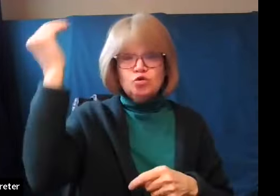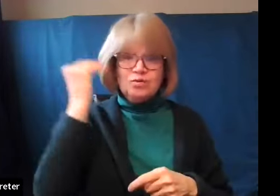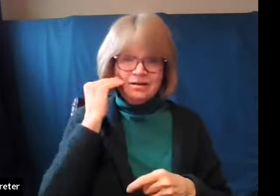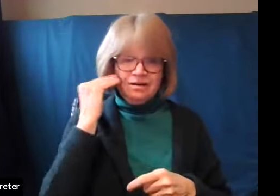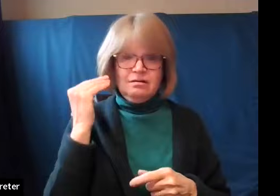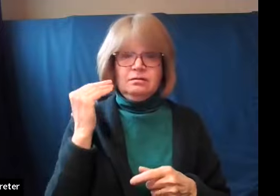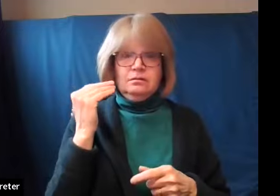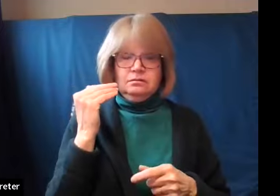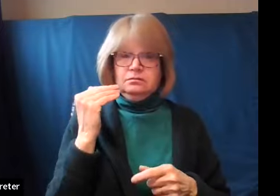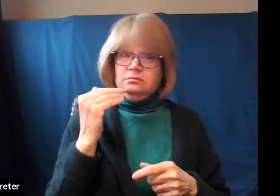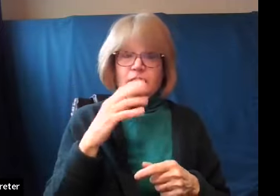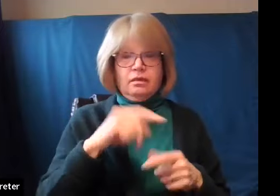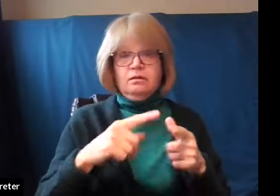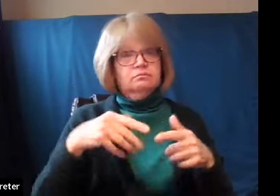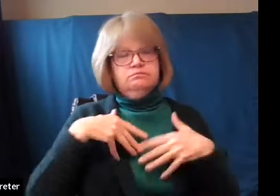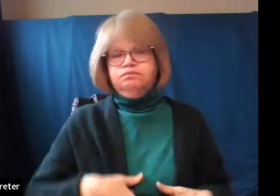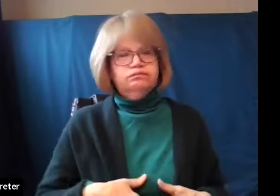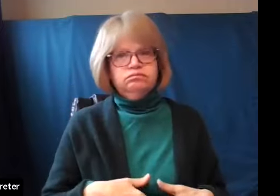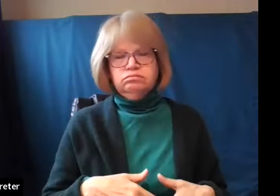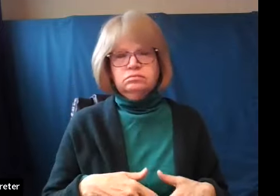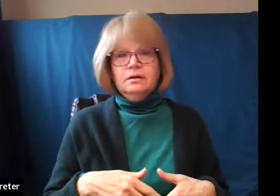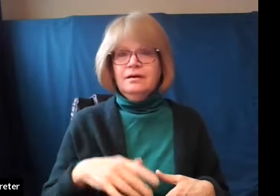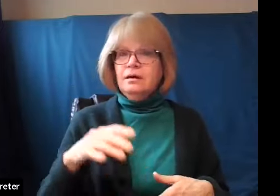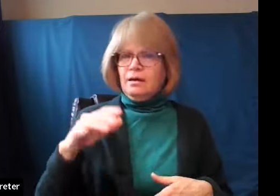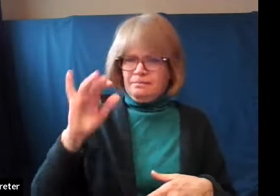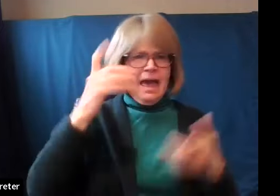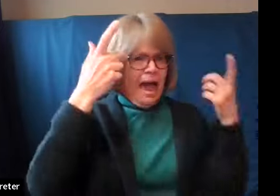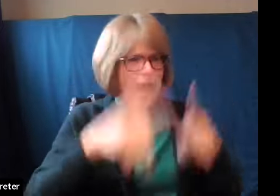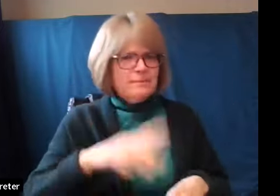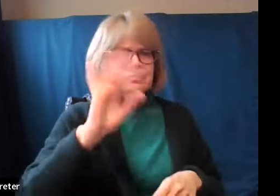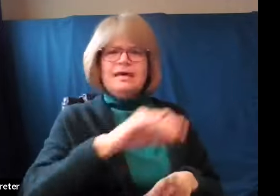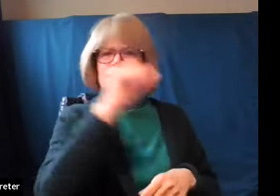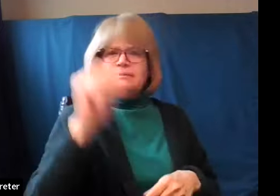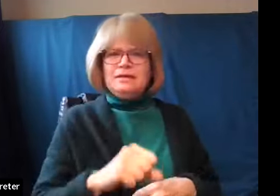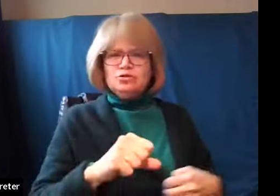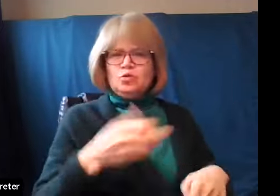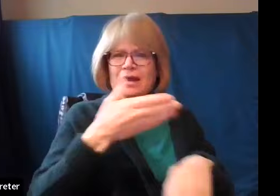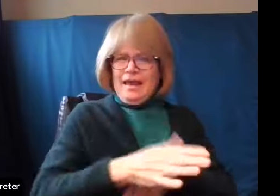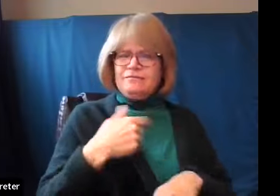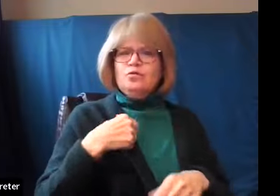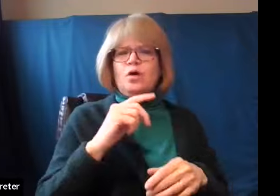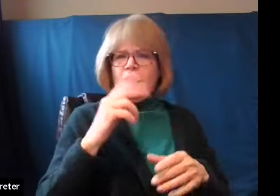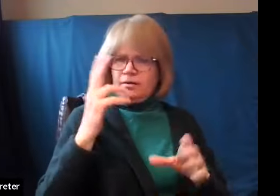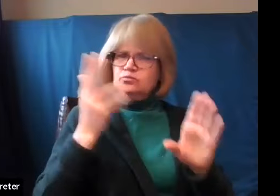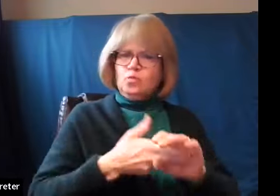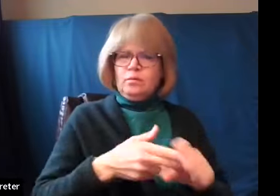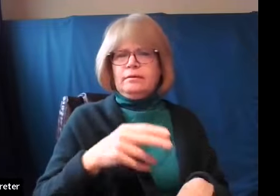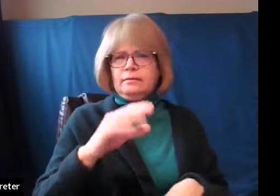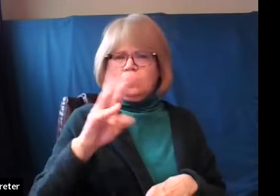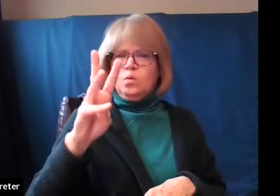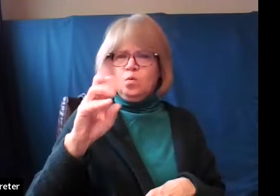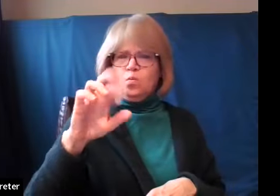most unexpected. "It all happened during that semester on the GI Bill, after I matriculated at the Wharton